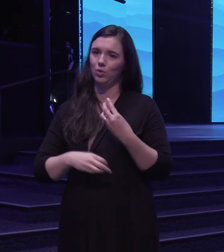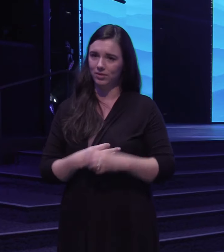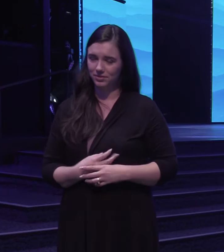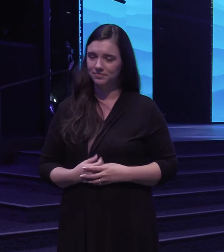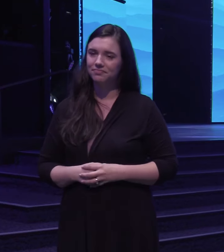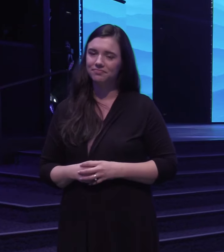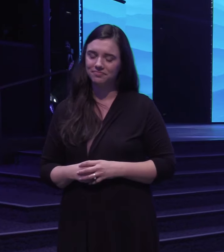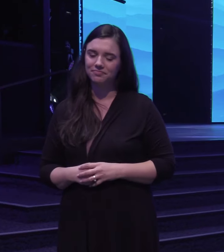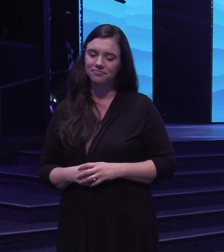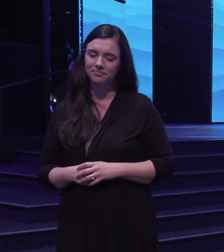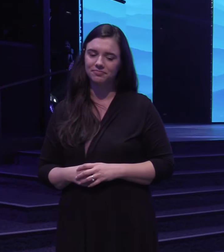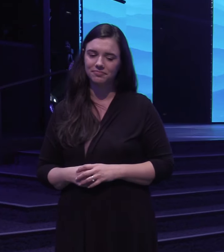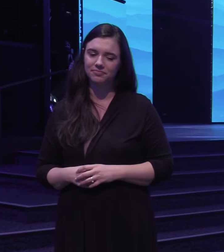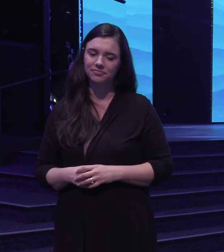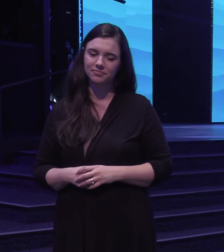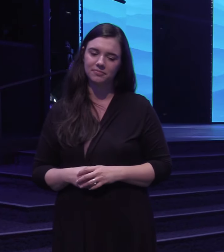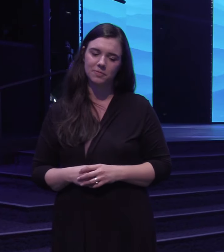know,